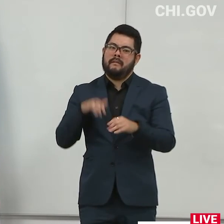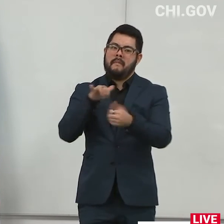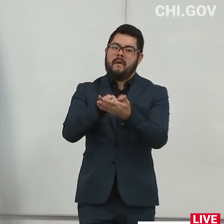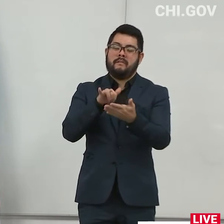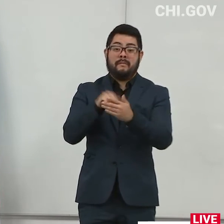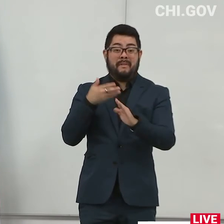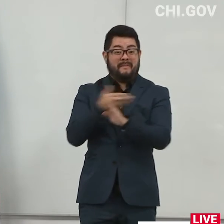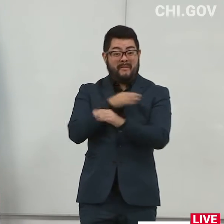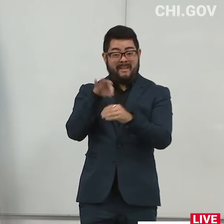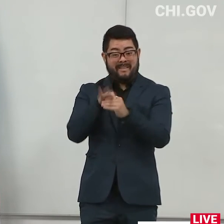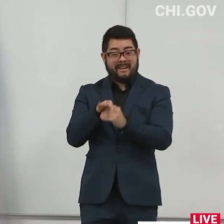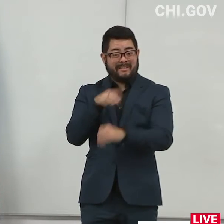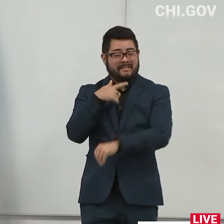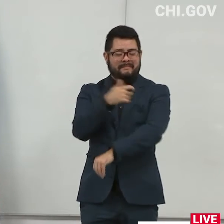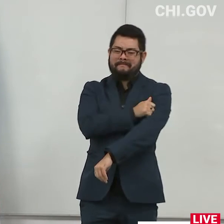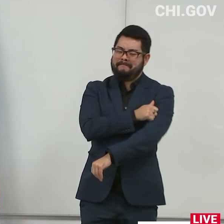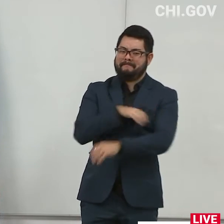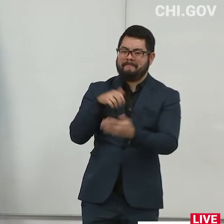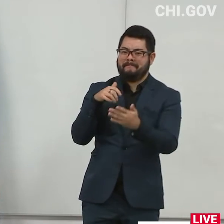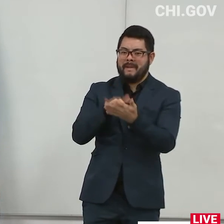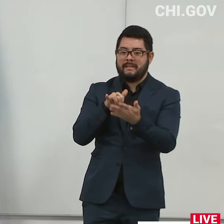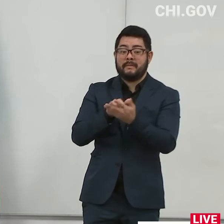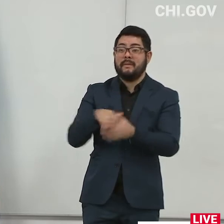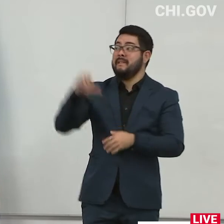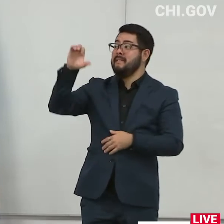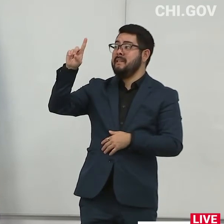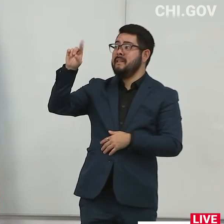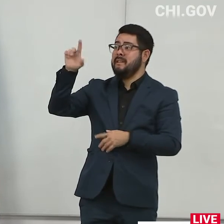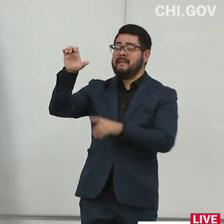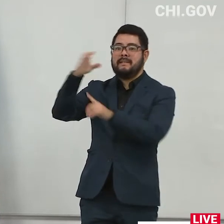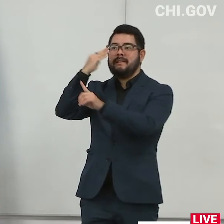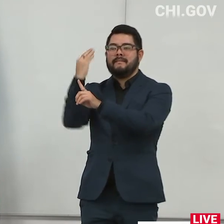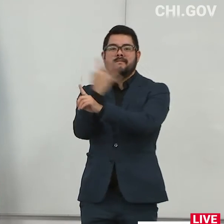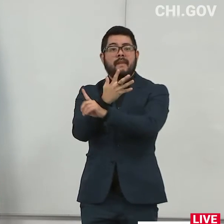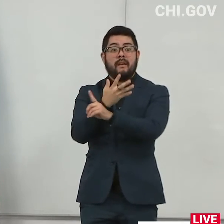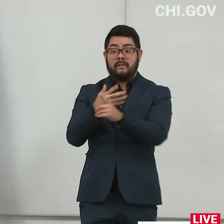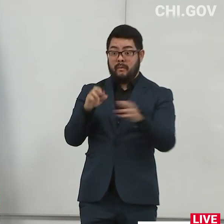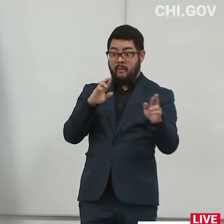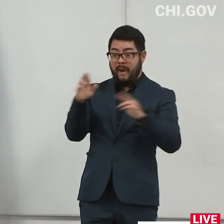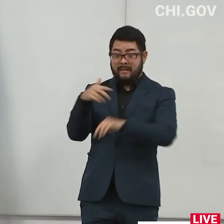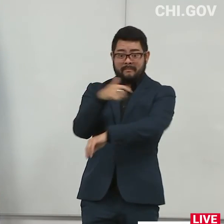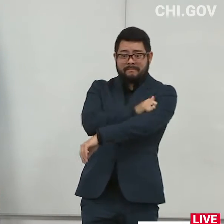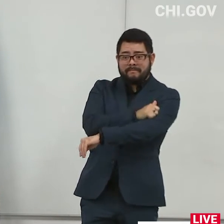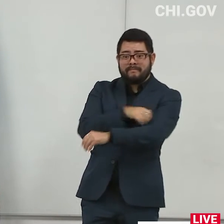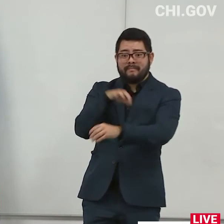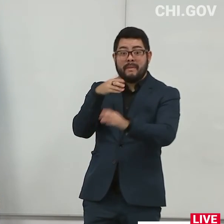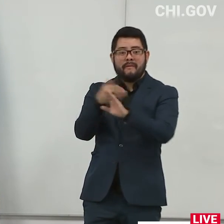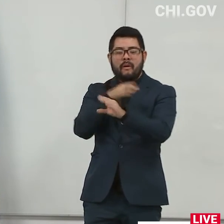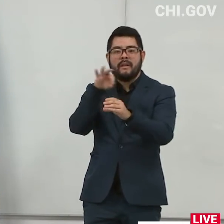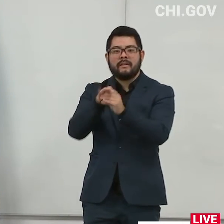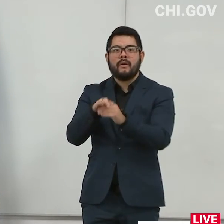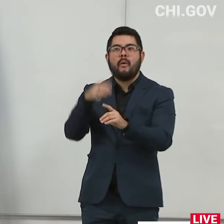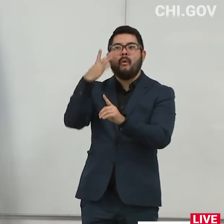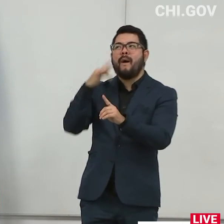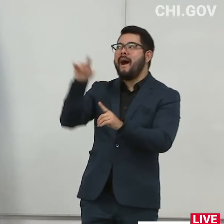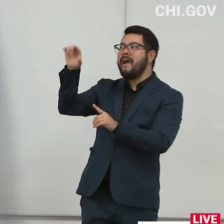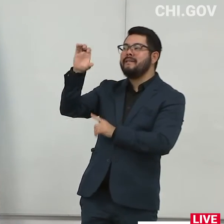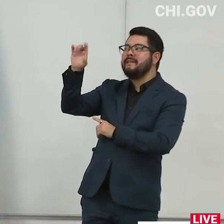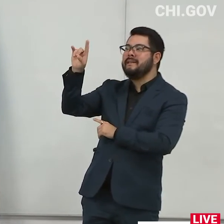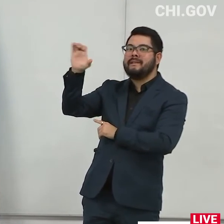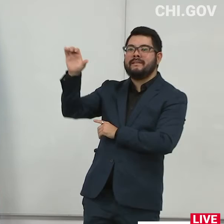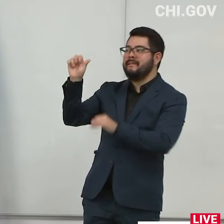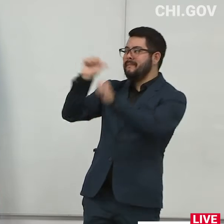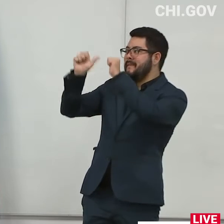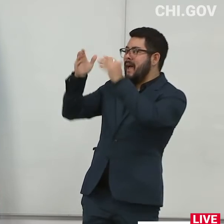CDC is saying there's going to be a vaccine before the election, why on earth would the CDC, the scientists, the public